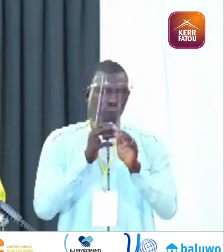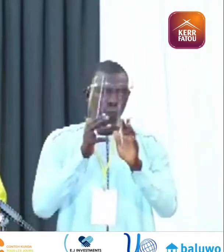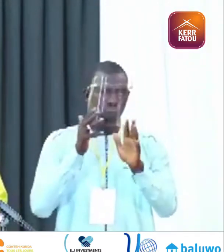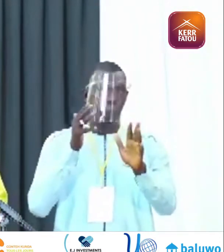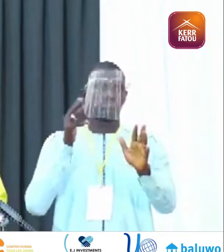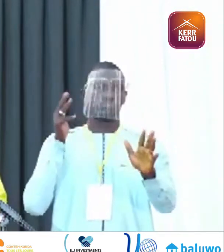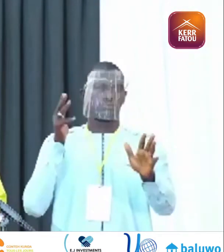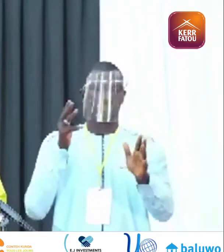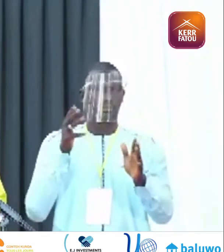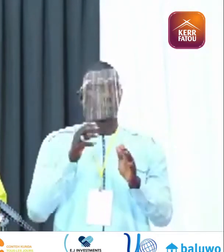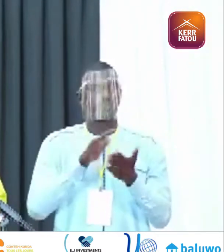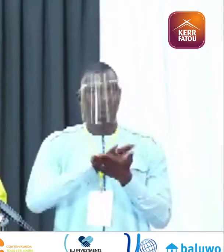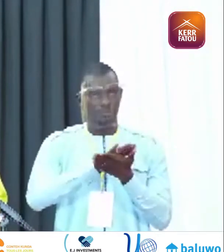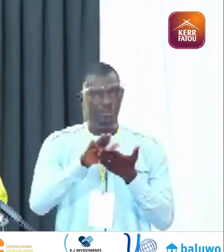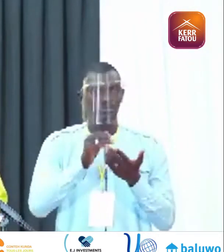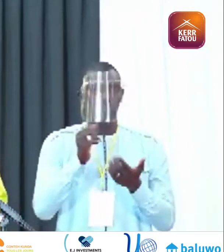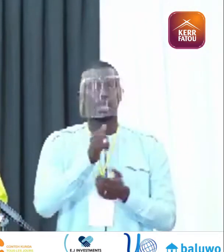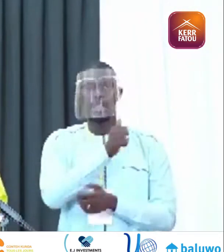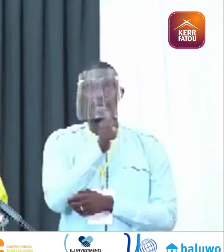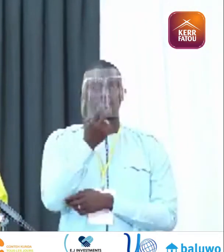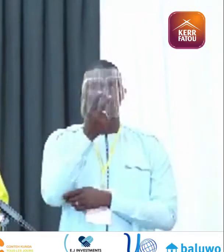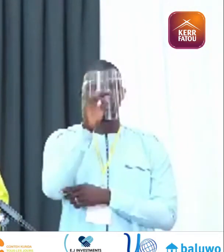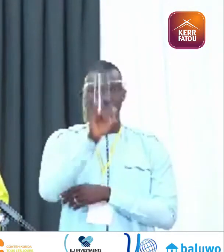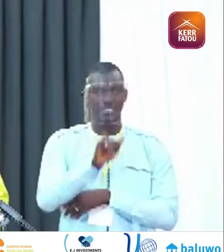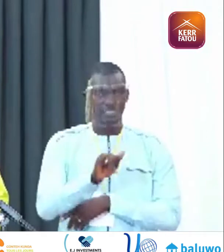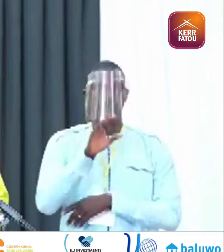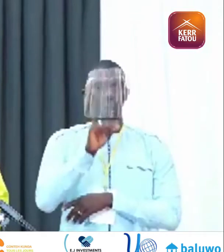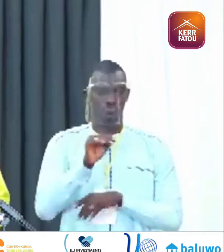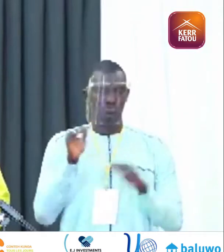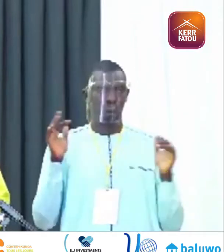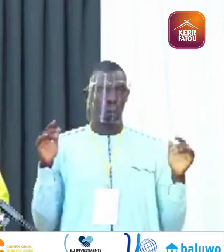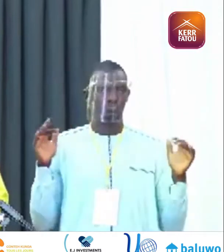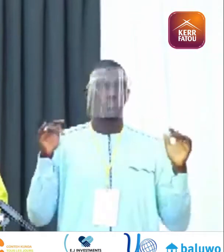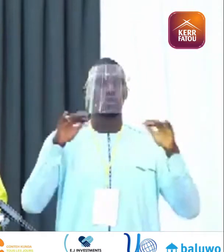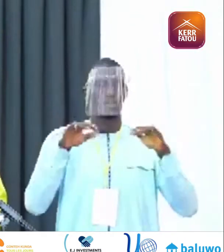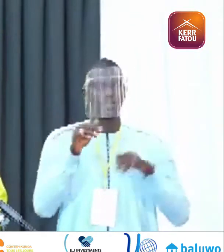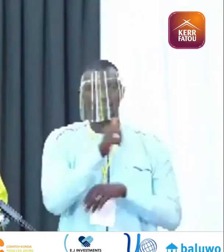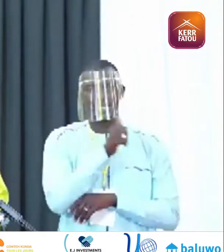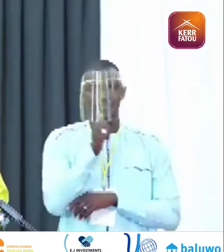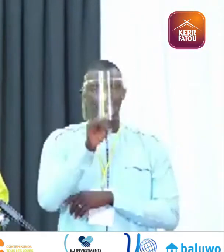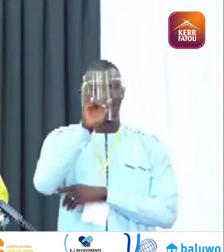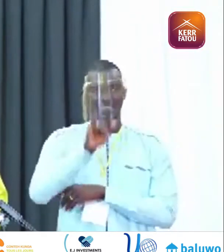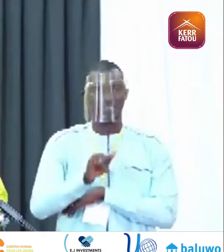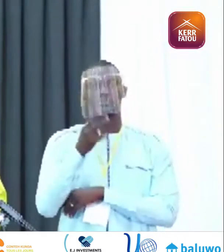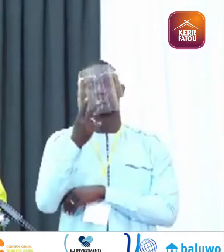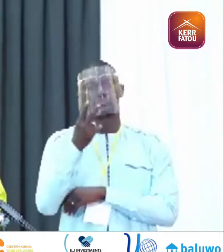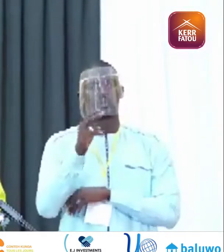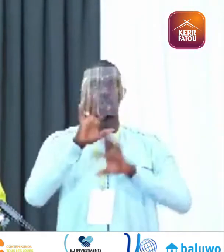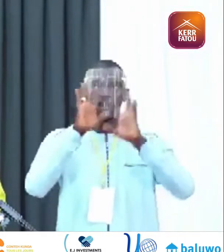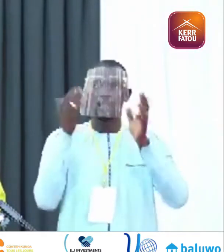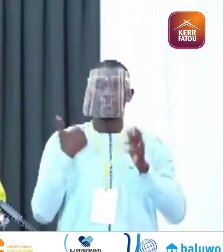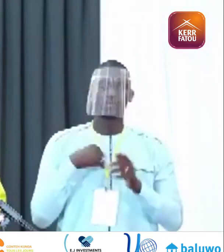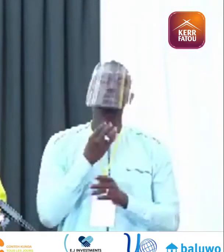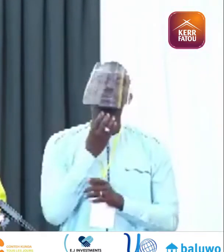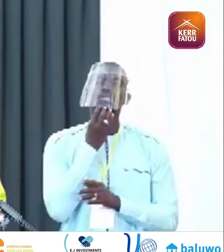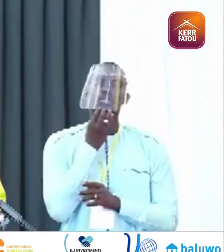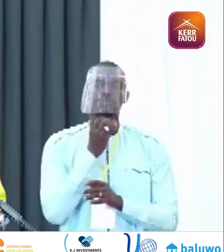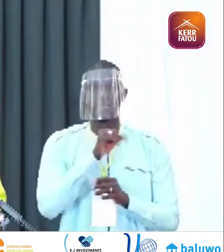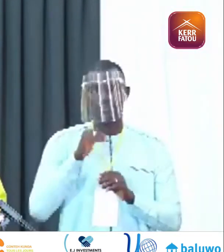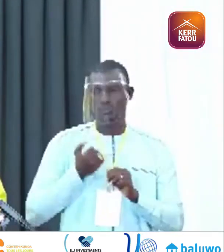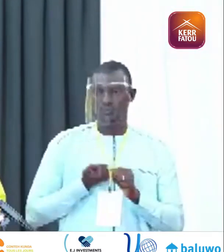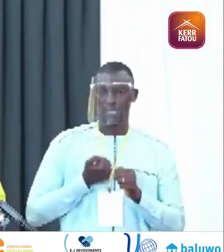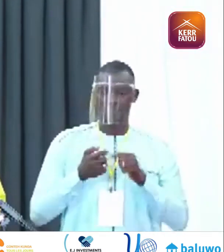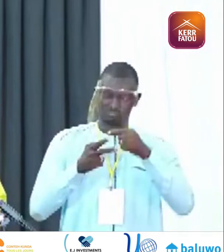congress sanjifula o sanjifula lenka ke tolbe alaji usen dabo nala nomonyol